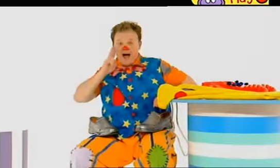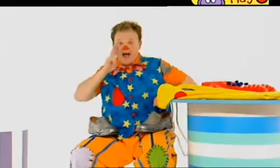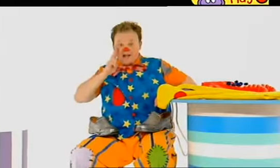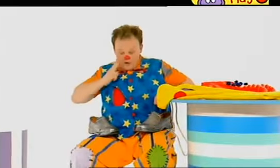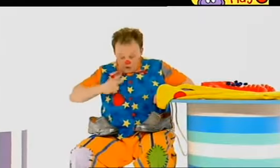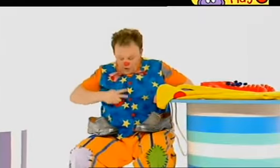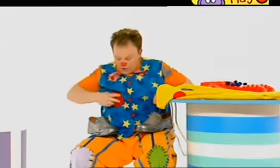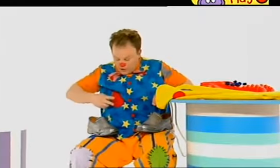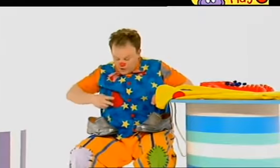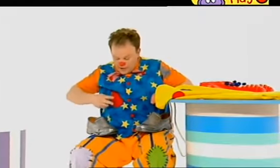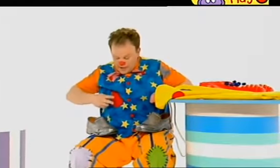Look!